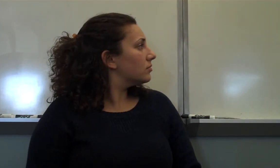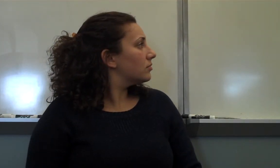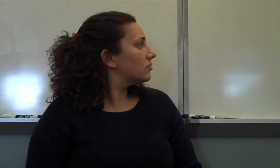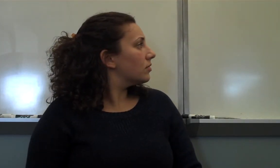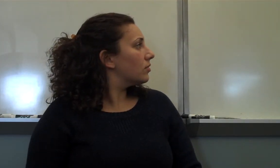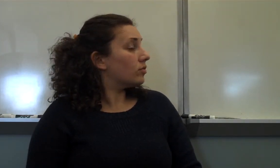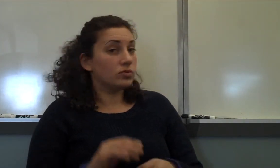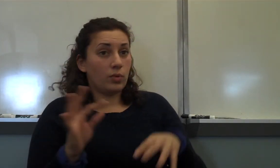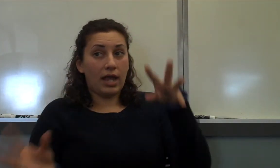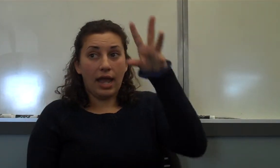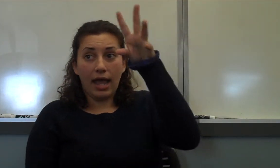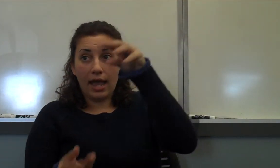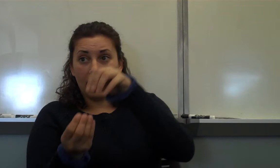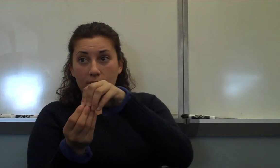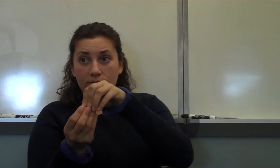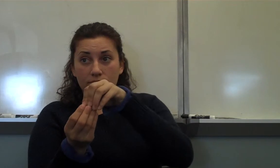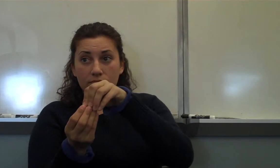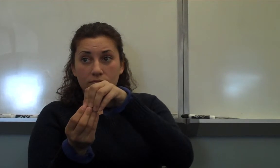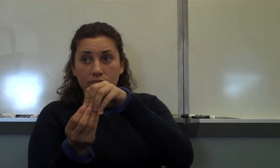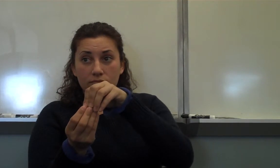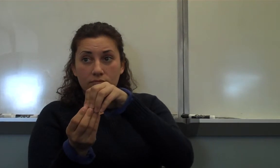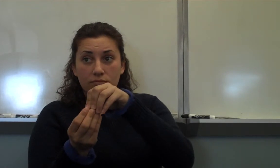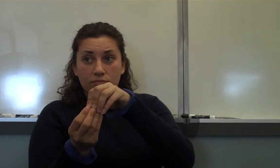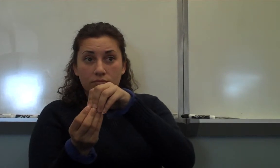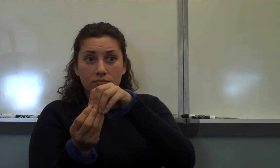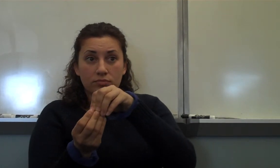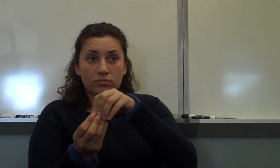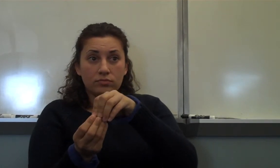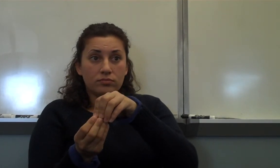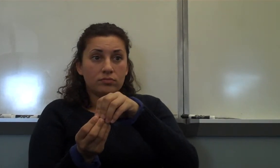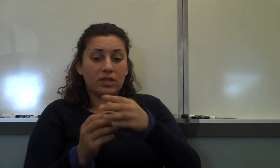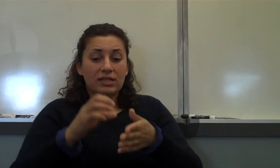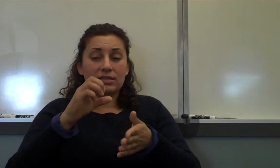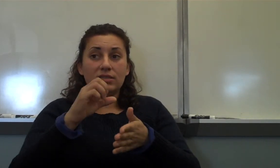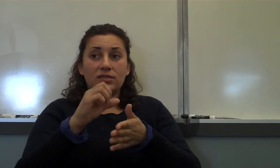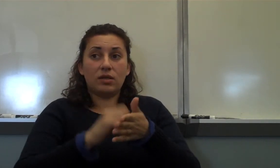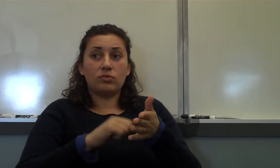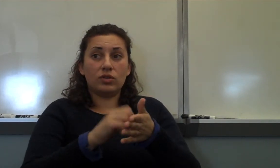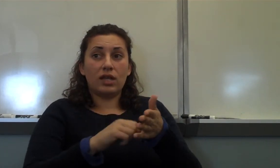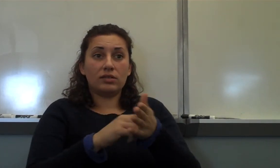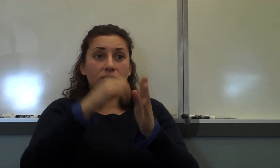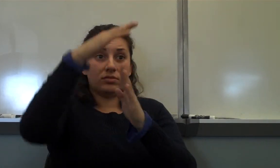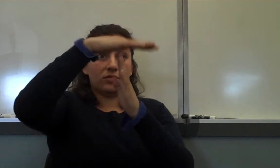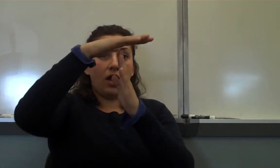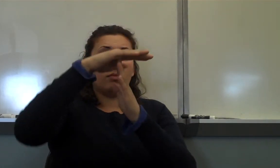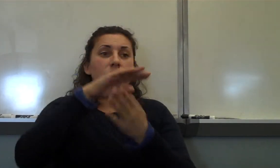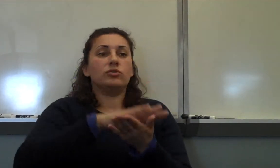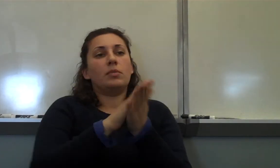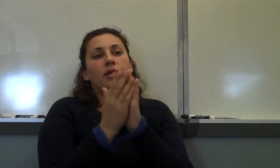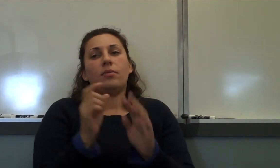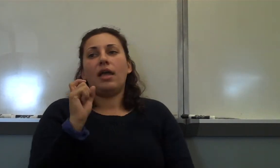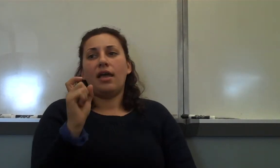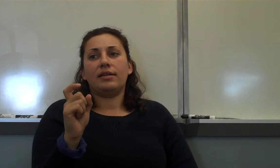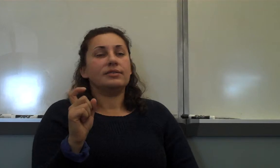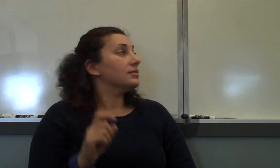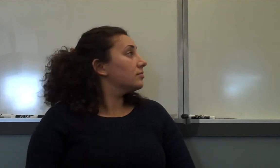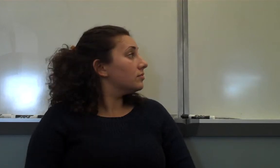together and subtract it from that one up there, we should have x. So it becomes an addition of these two that we do know,